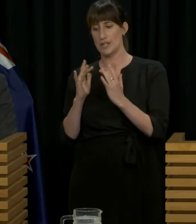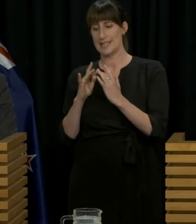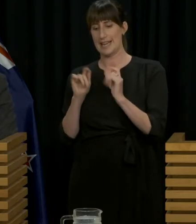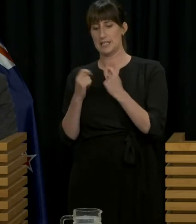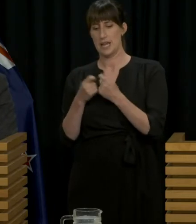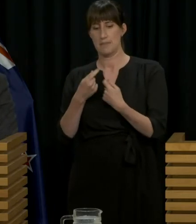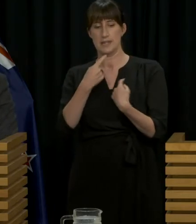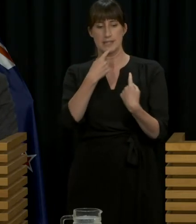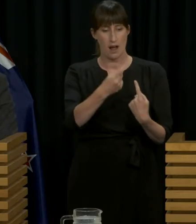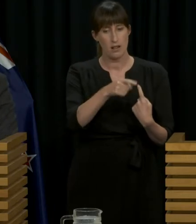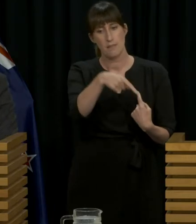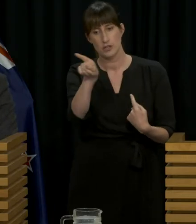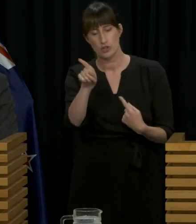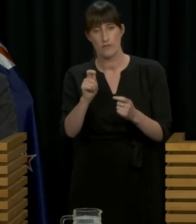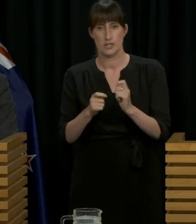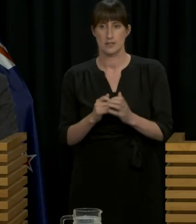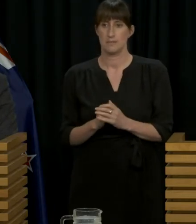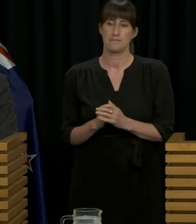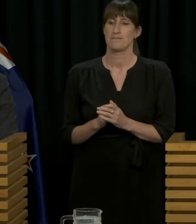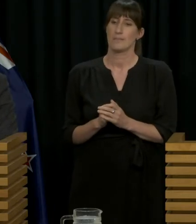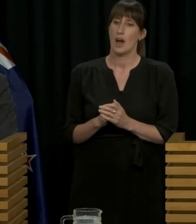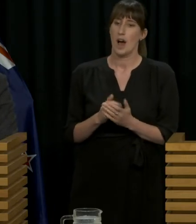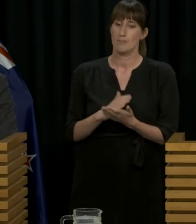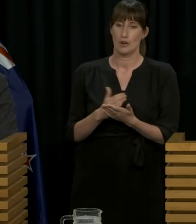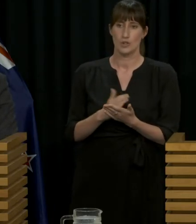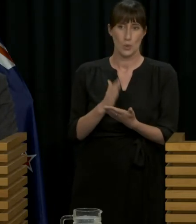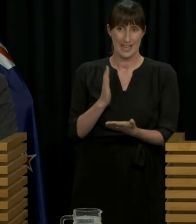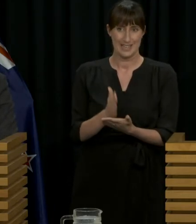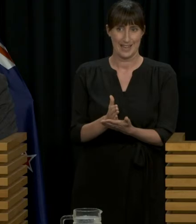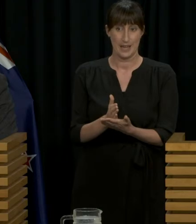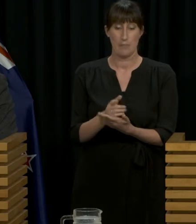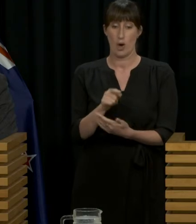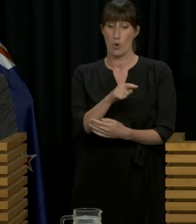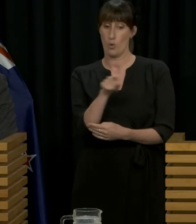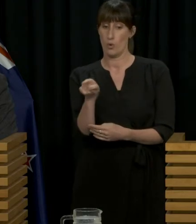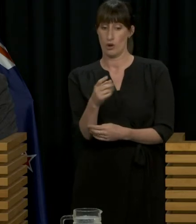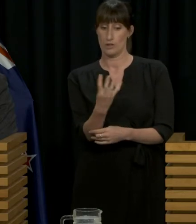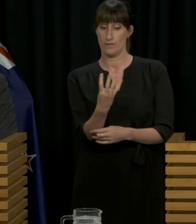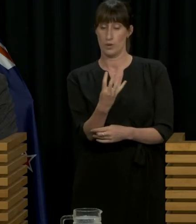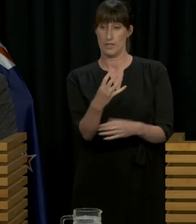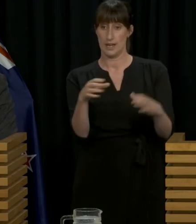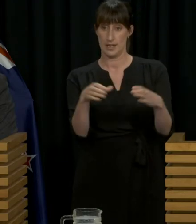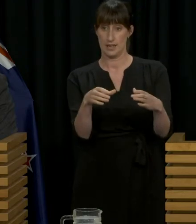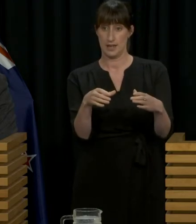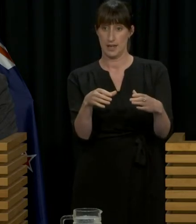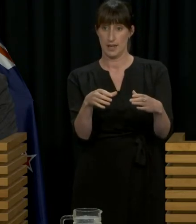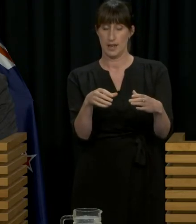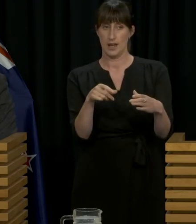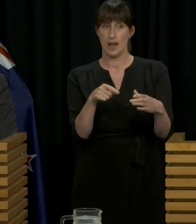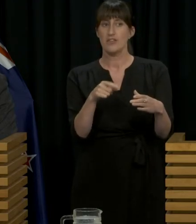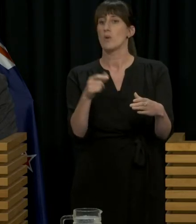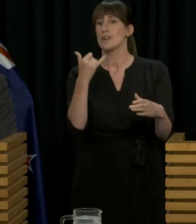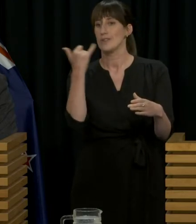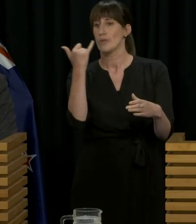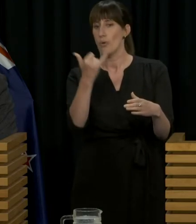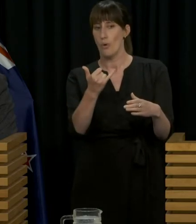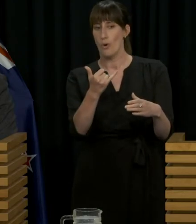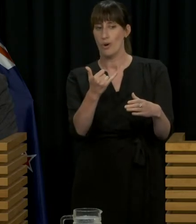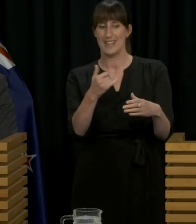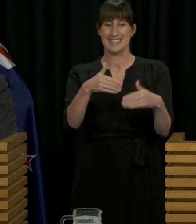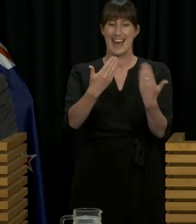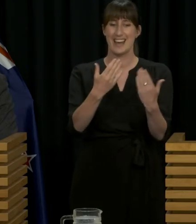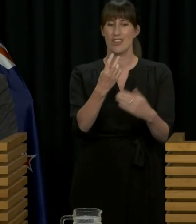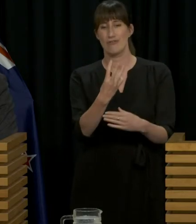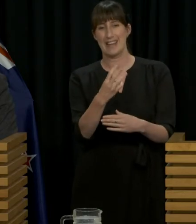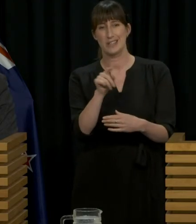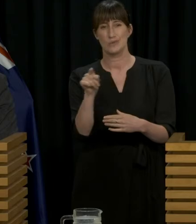couldn't say exactly, but remember that all those people would have received that day a call on day 3 to 5 post-departure, and in